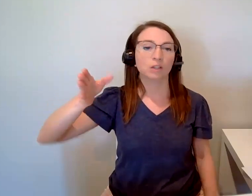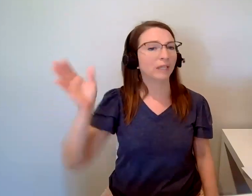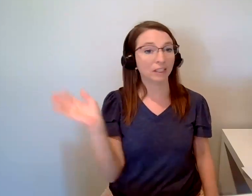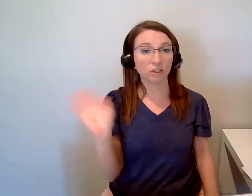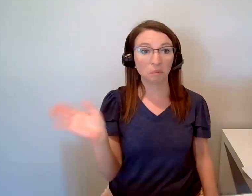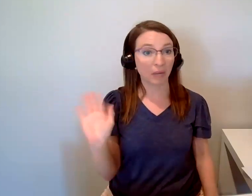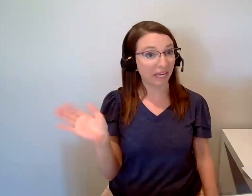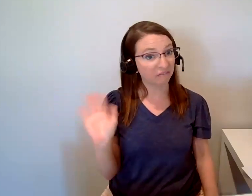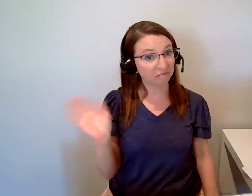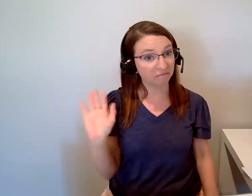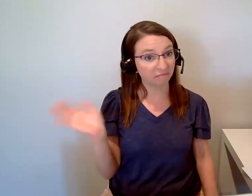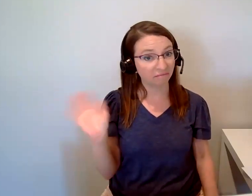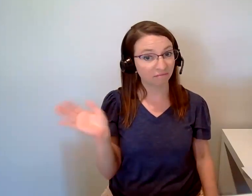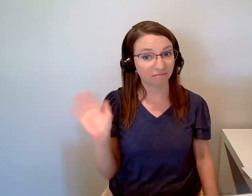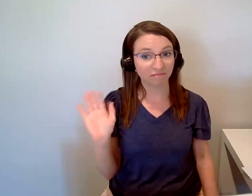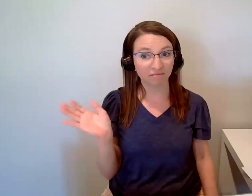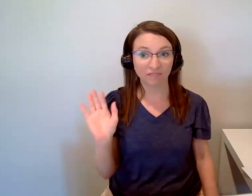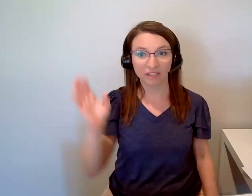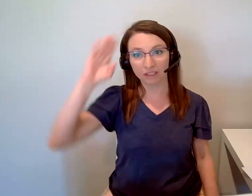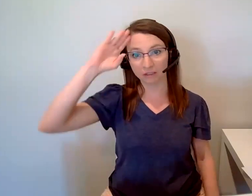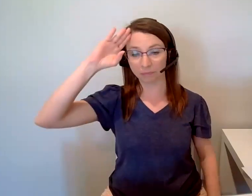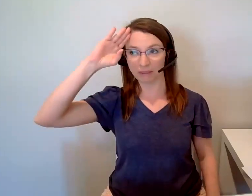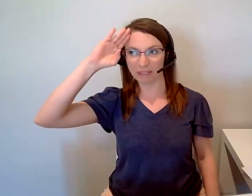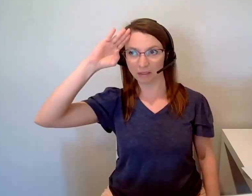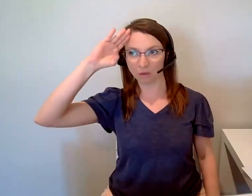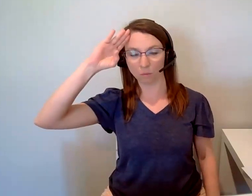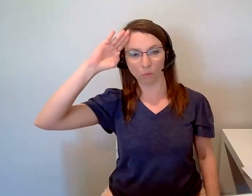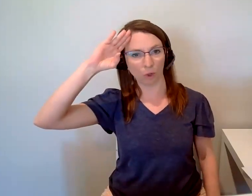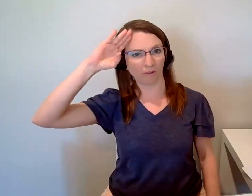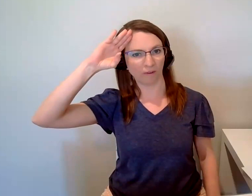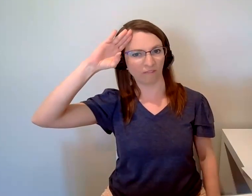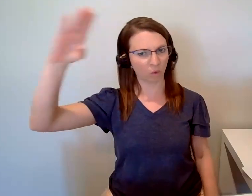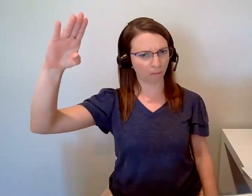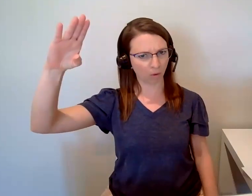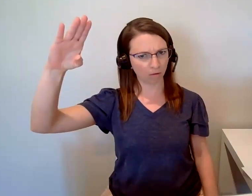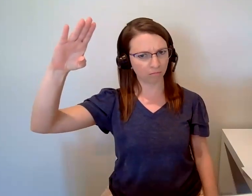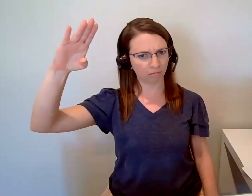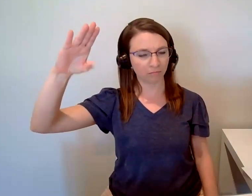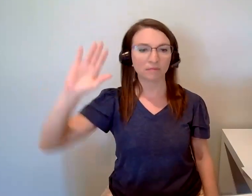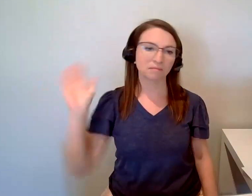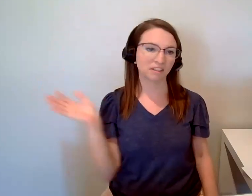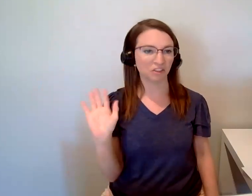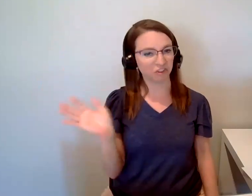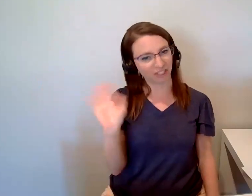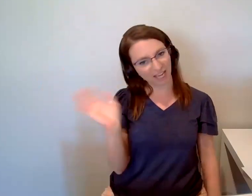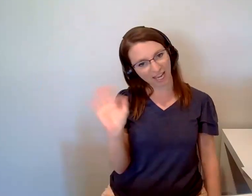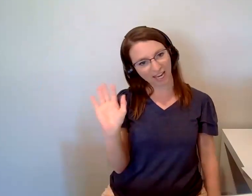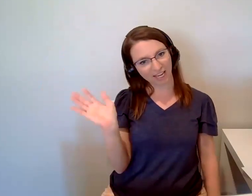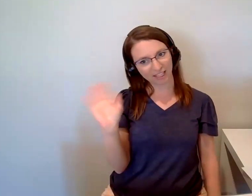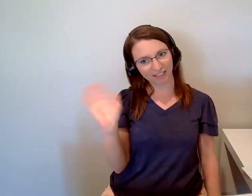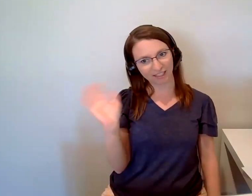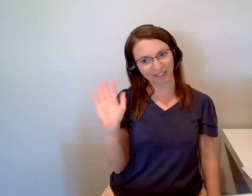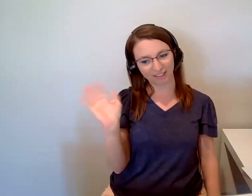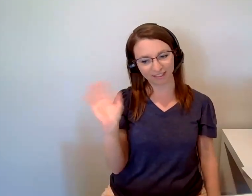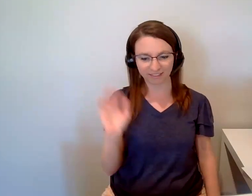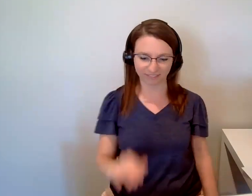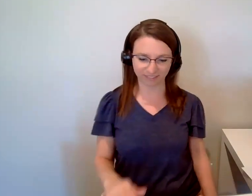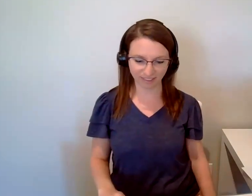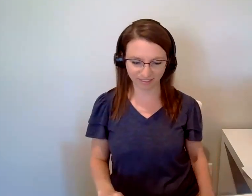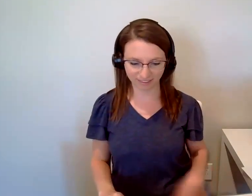Hello. You can just wave. This is probably a little more formal. And it's just like, hey,